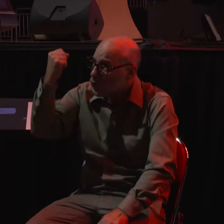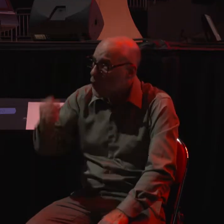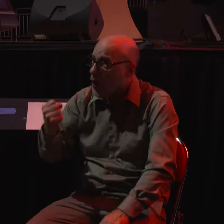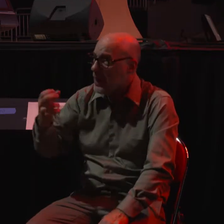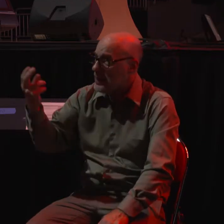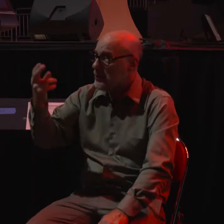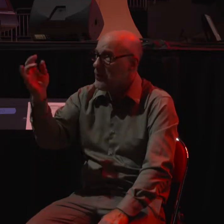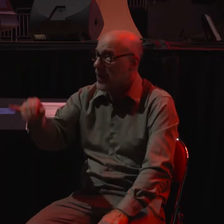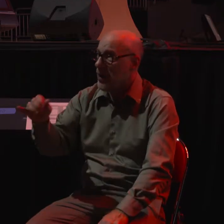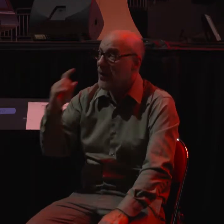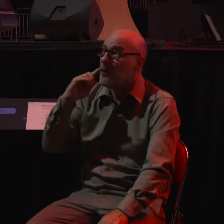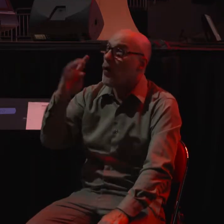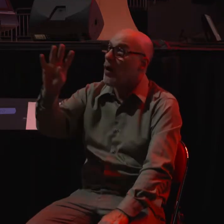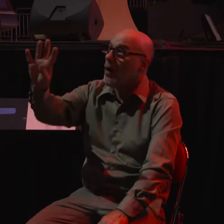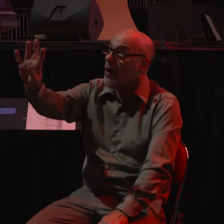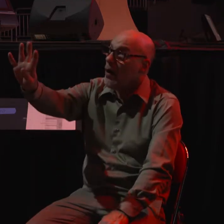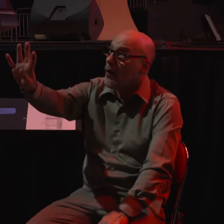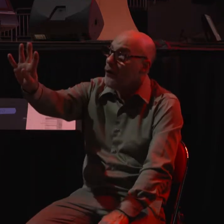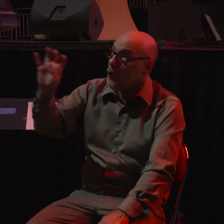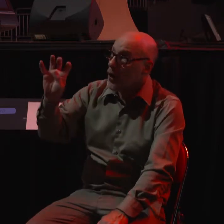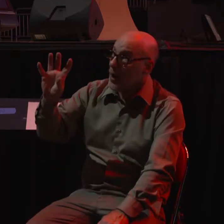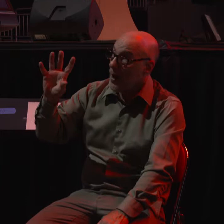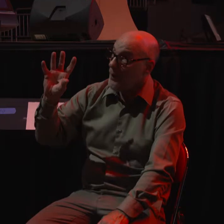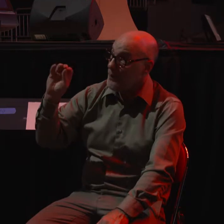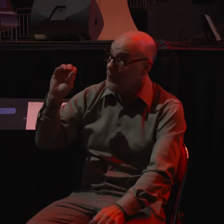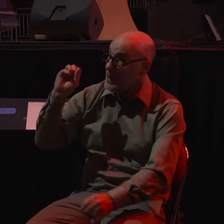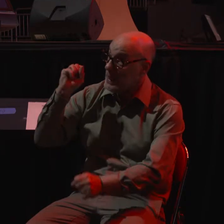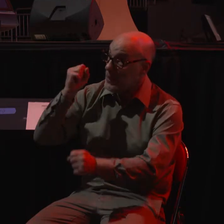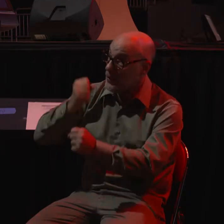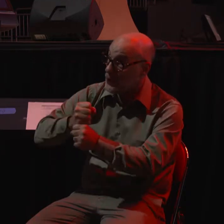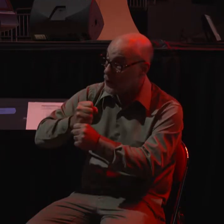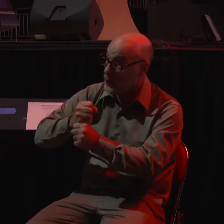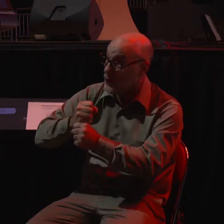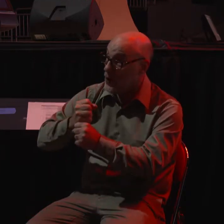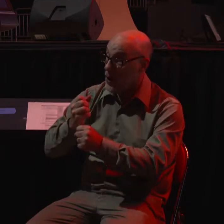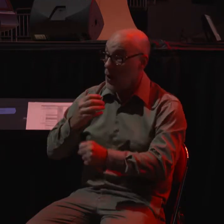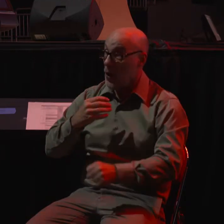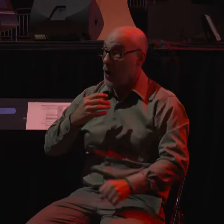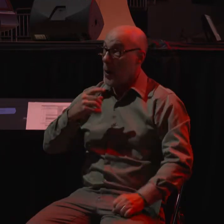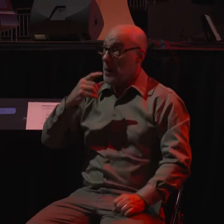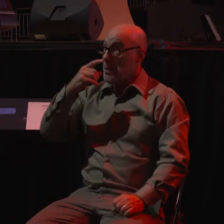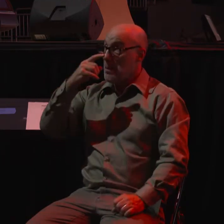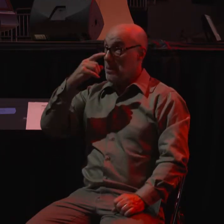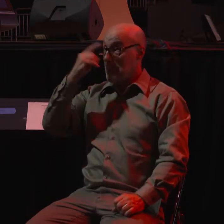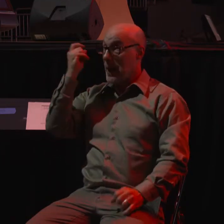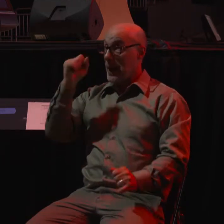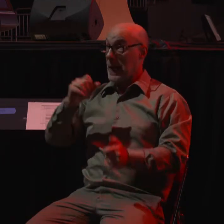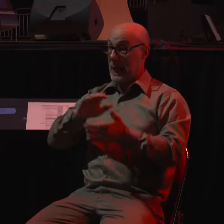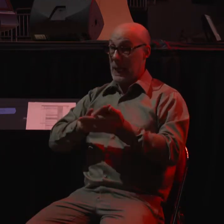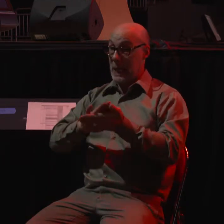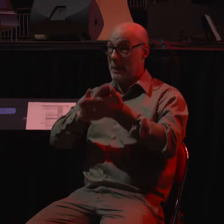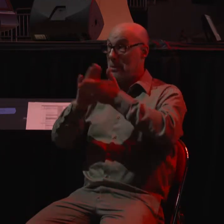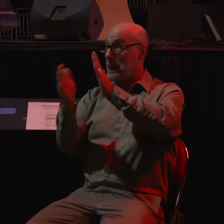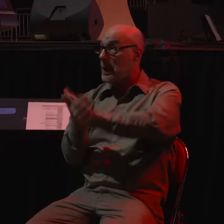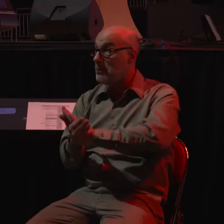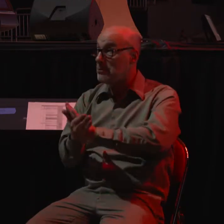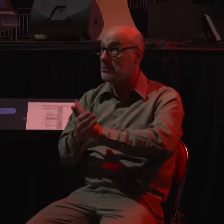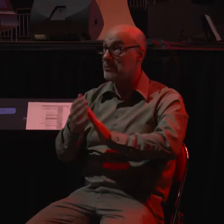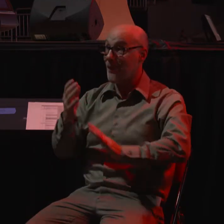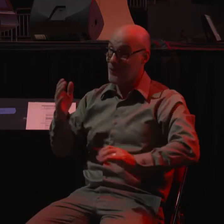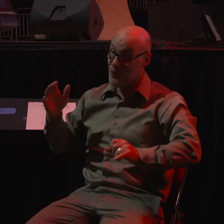450 years, okay, access to full membership within many churches and to the Lord's